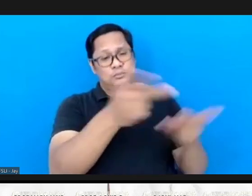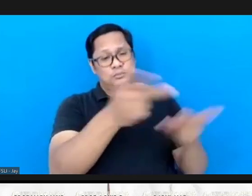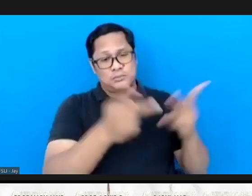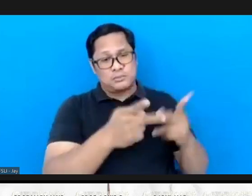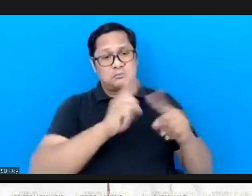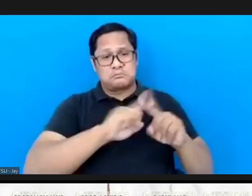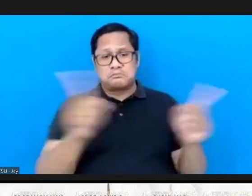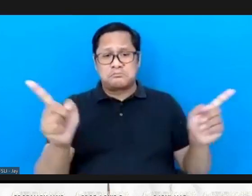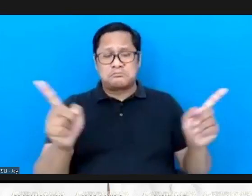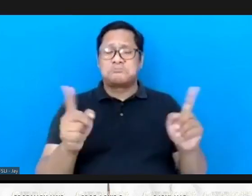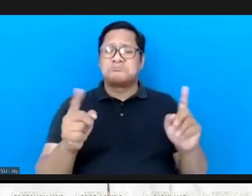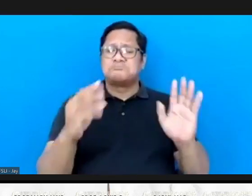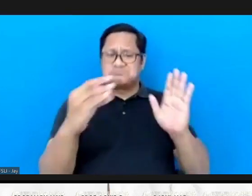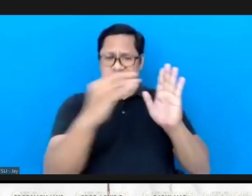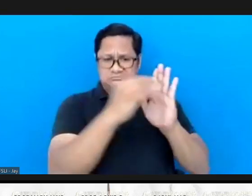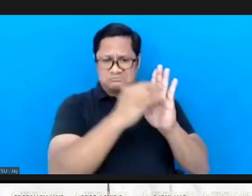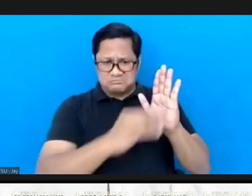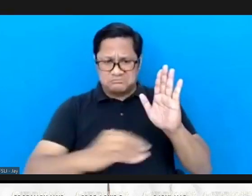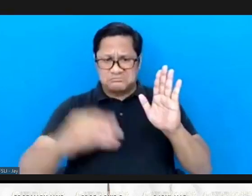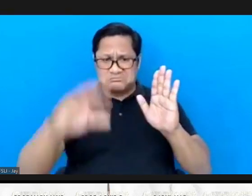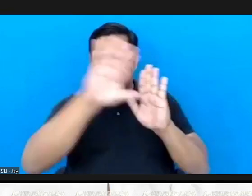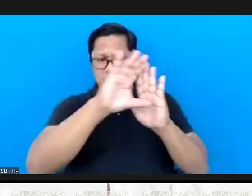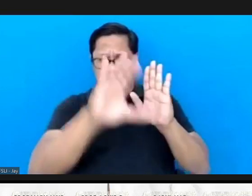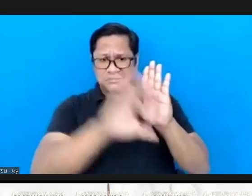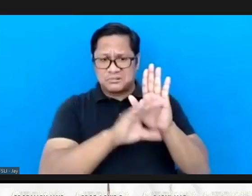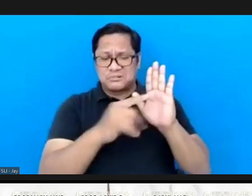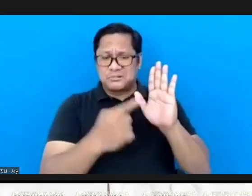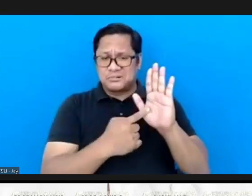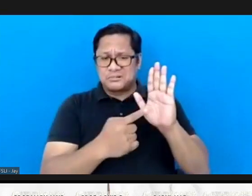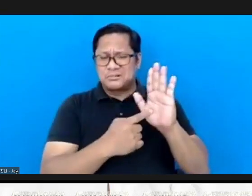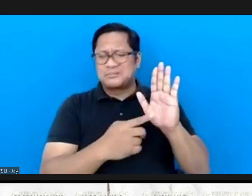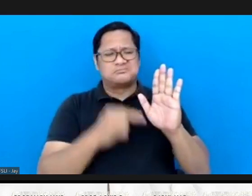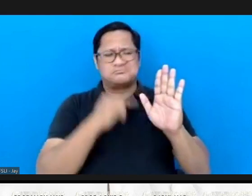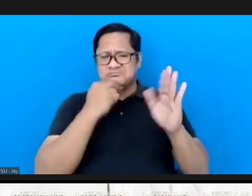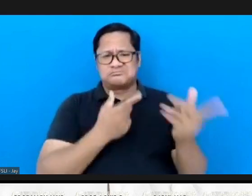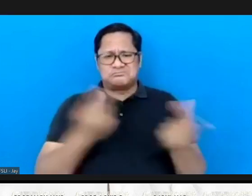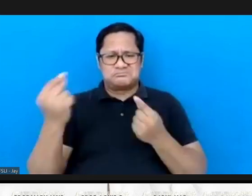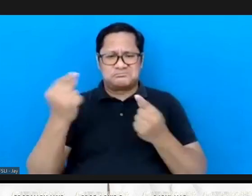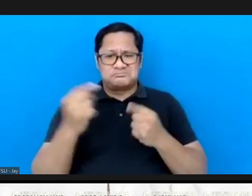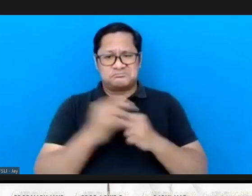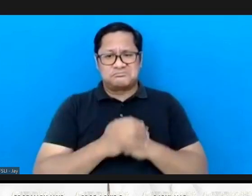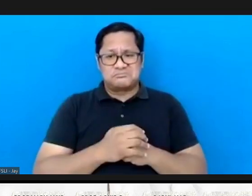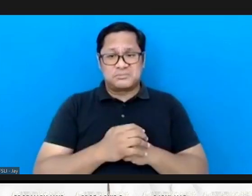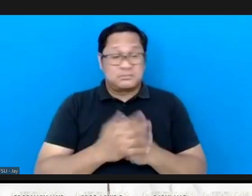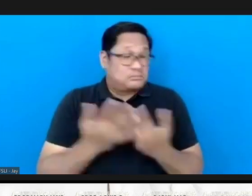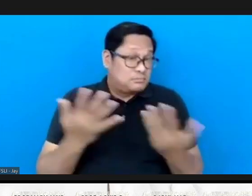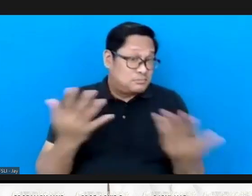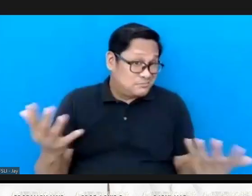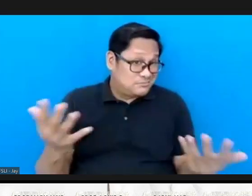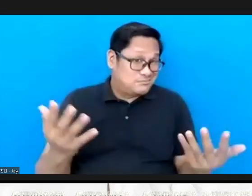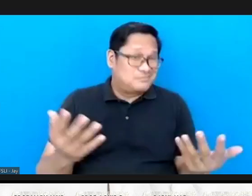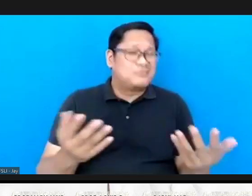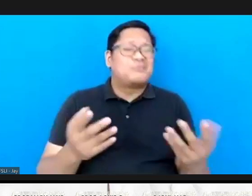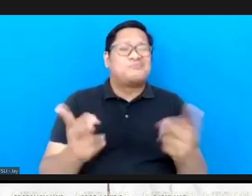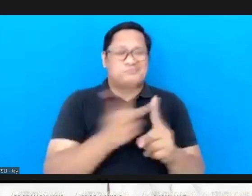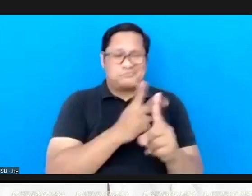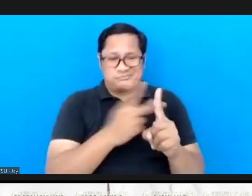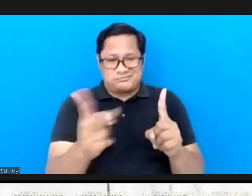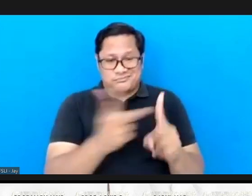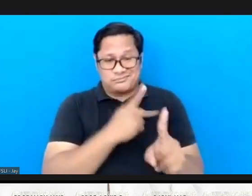these good provisions of the Constitution are not fully implemented or violated,